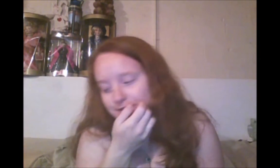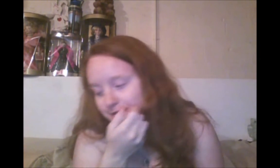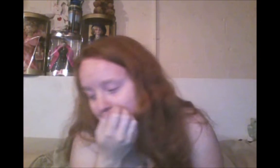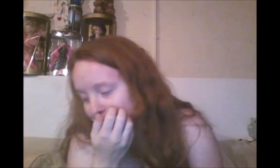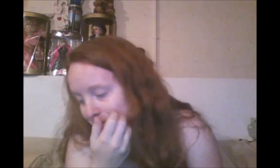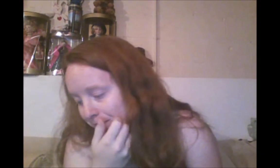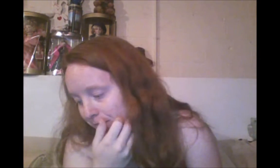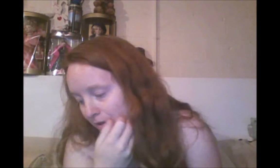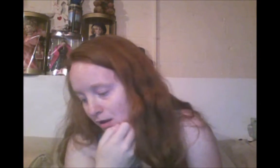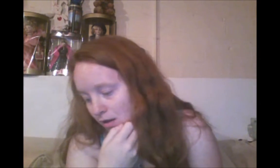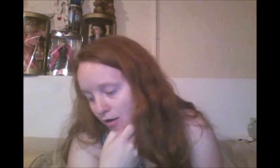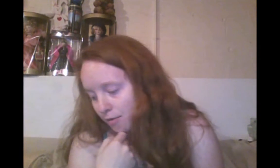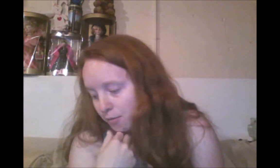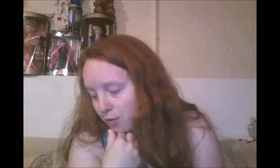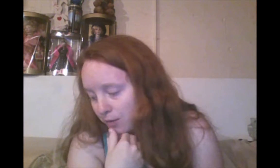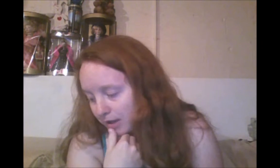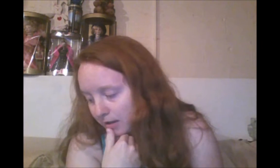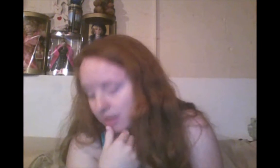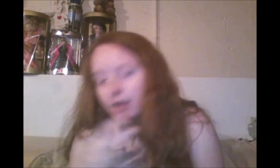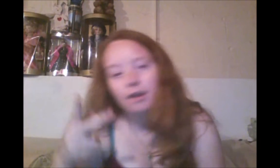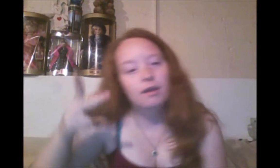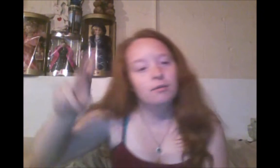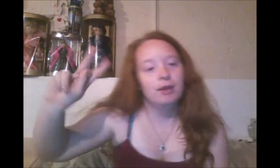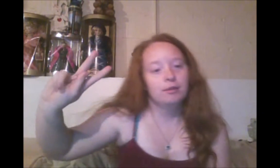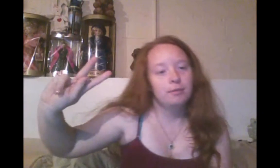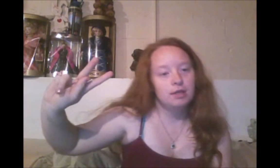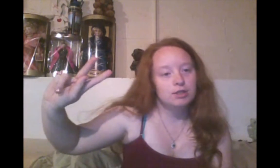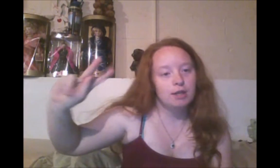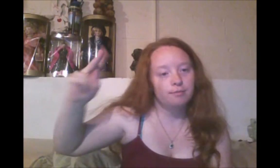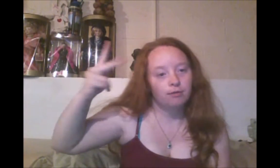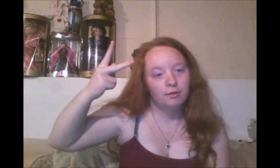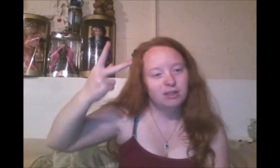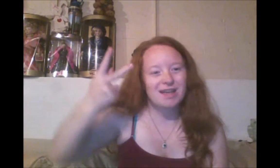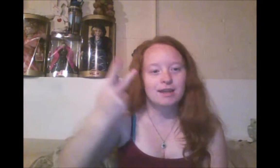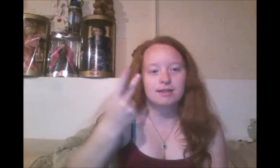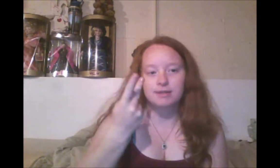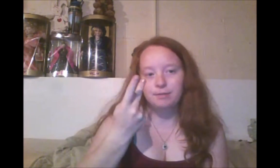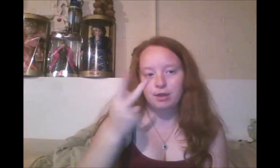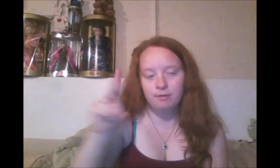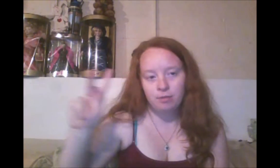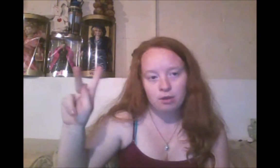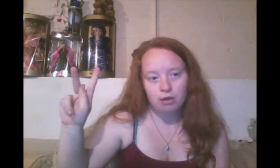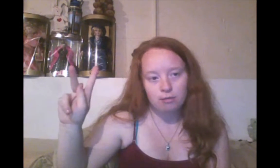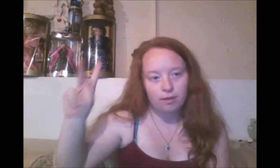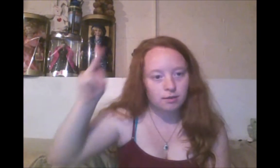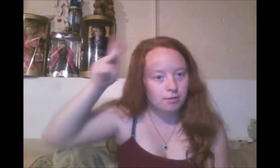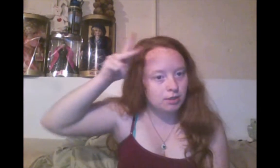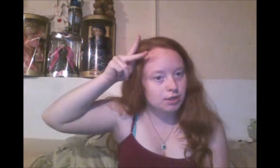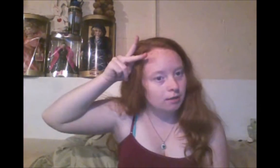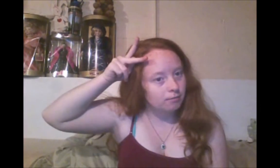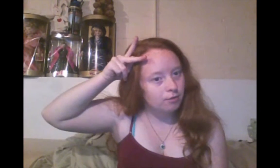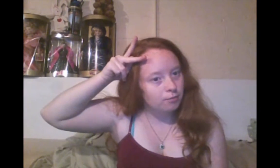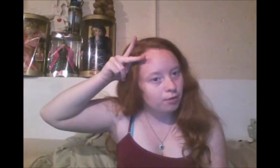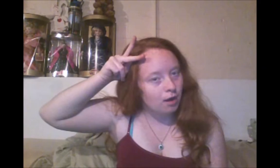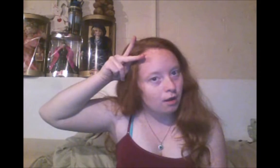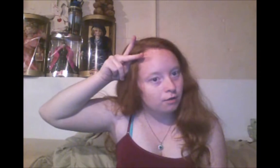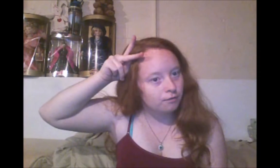ear. Pony. Make the P shape. It's kind of the same thing. Make the P shape, put it on your